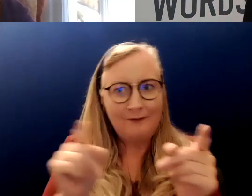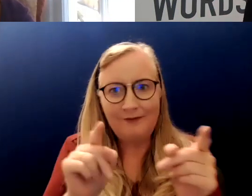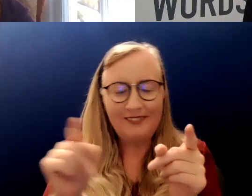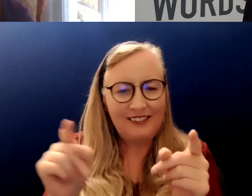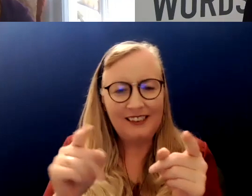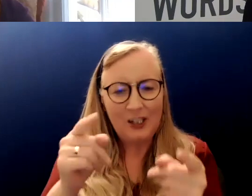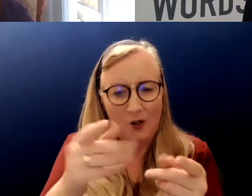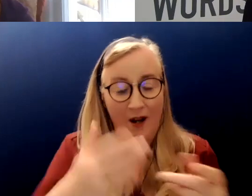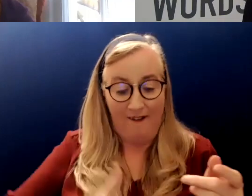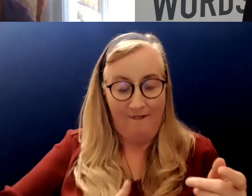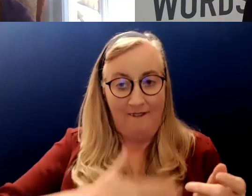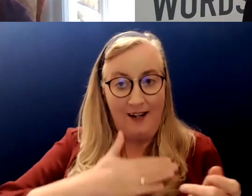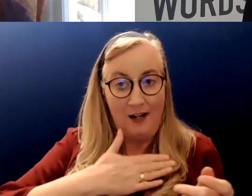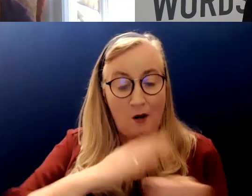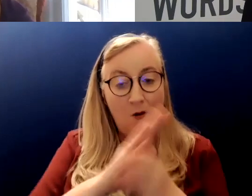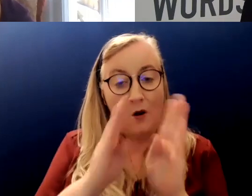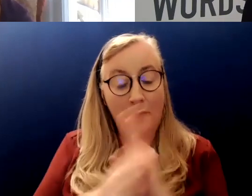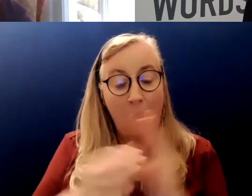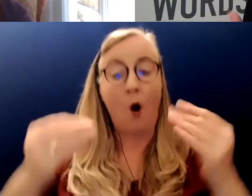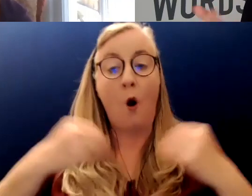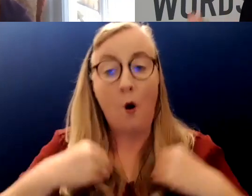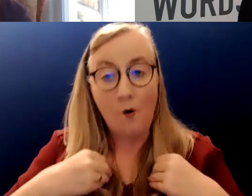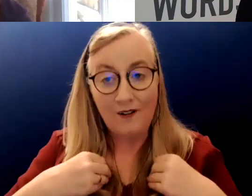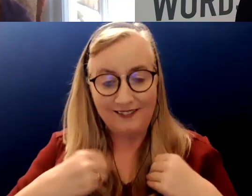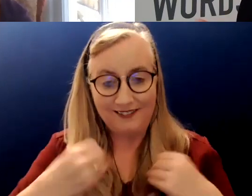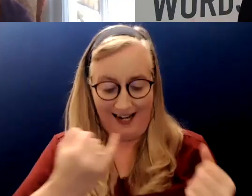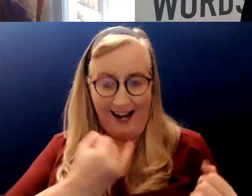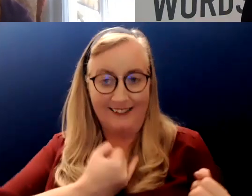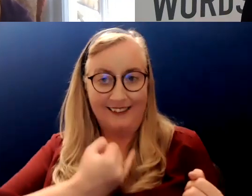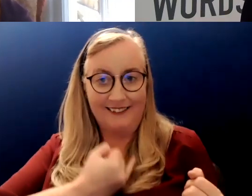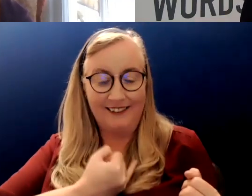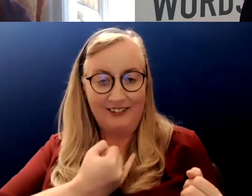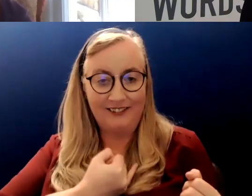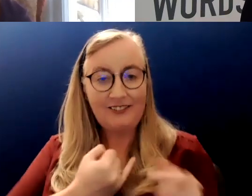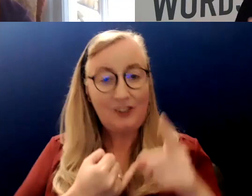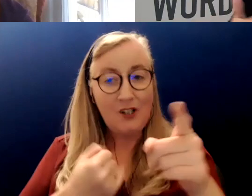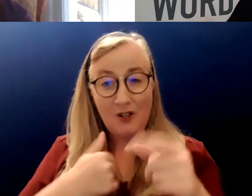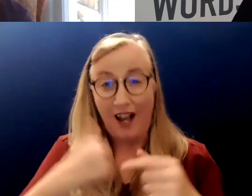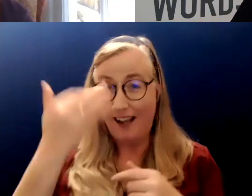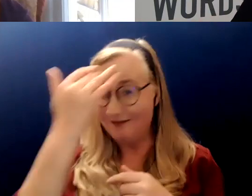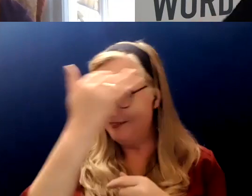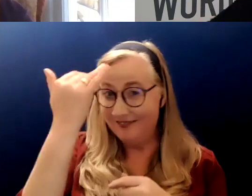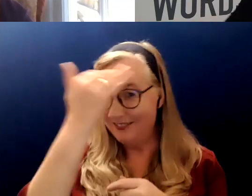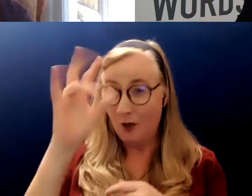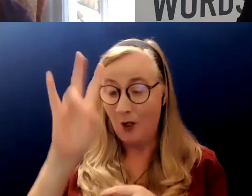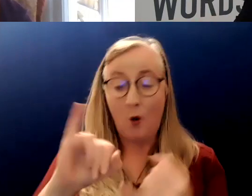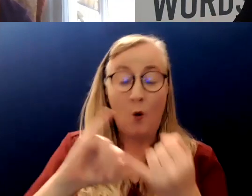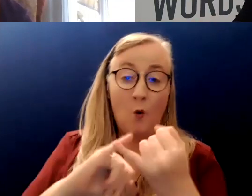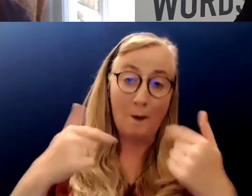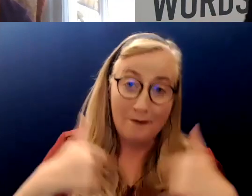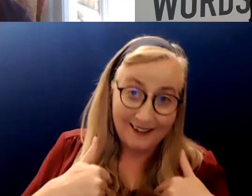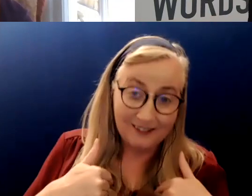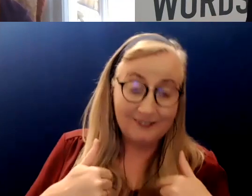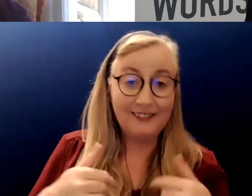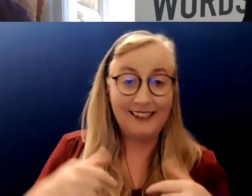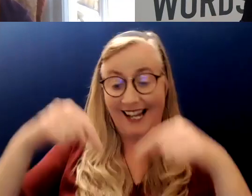feeling your own identity. Mhm. Because who Mhm. am I suppose the questions that are going through my mind are, who am I? Mhm. In this